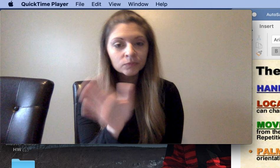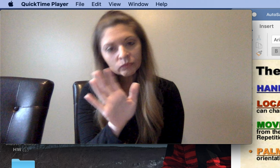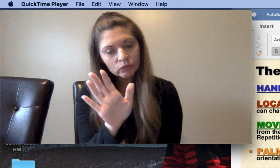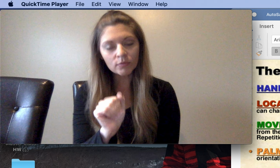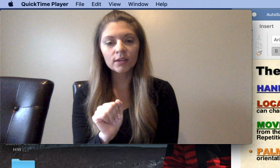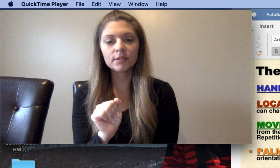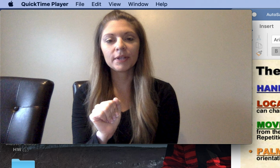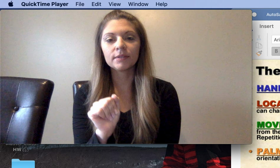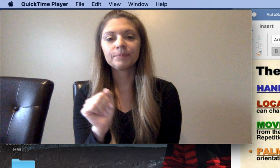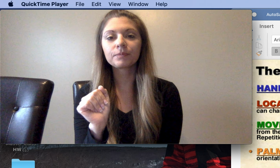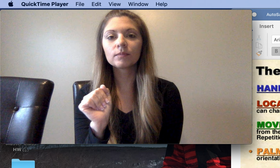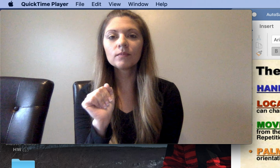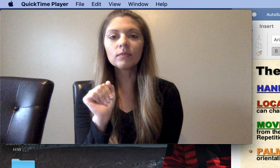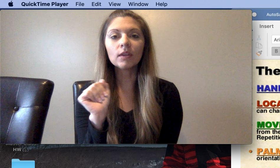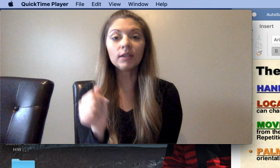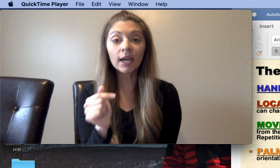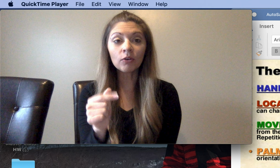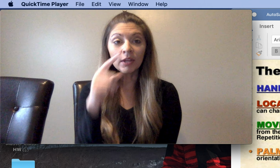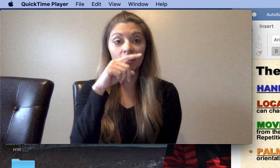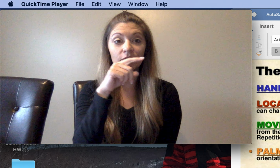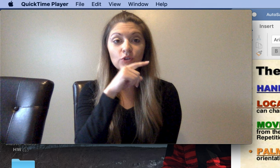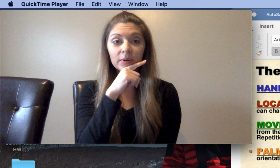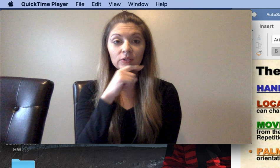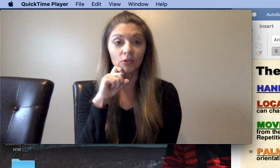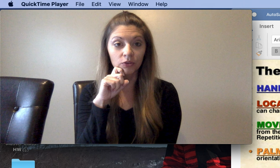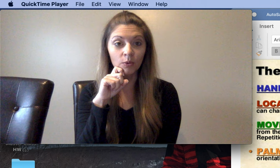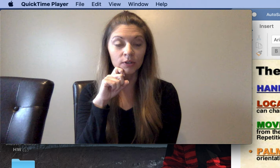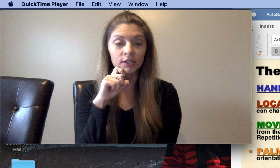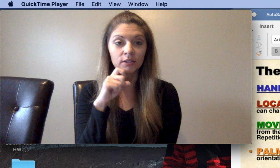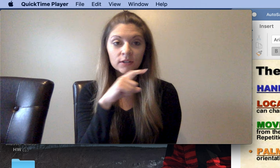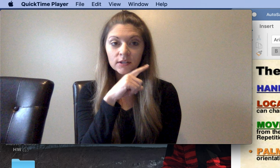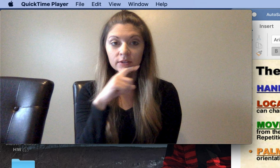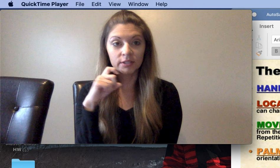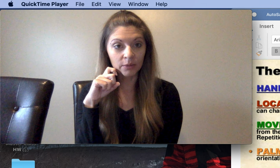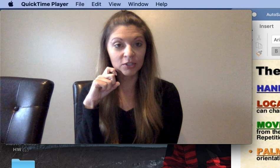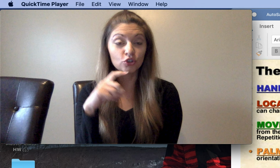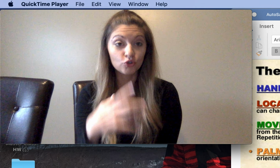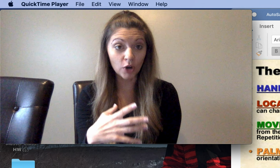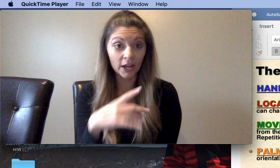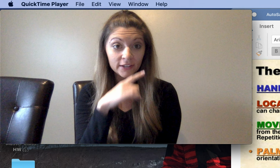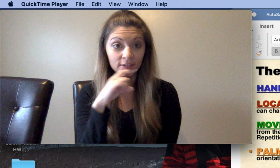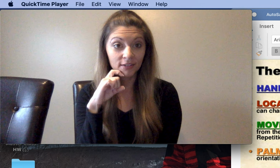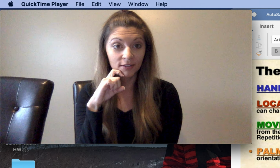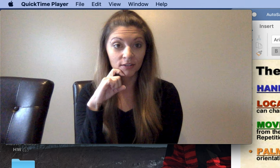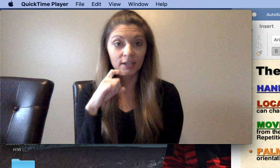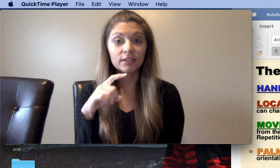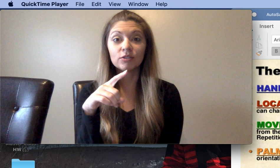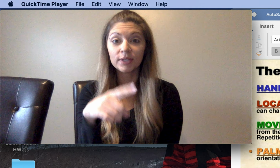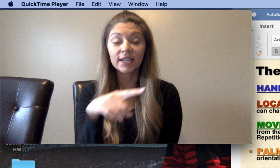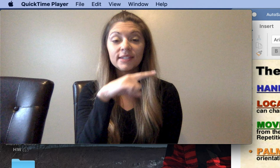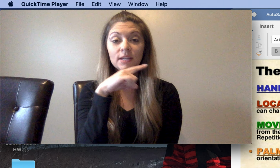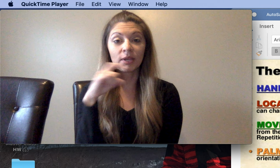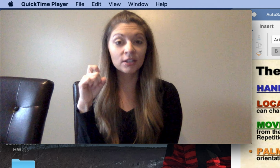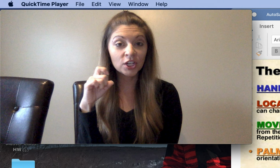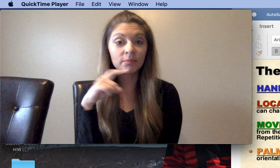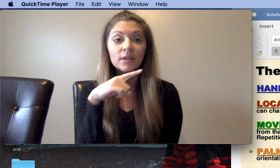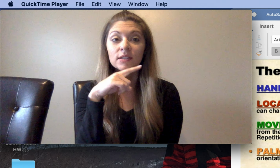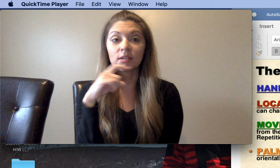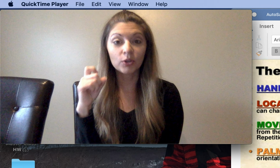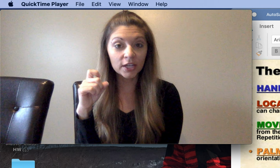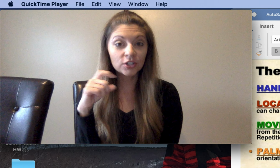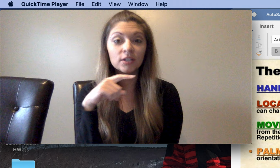all? Depends. Now, if I drop it a little lower, this now means dry. Okay? So again, same hand